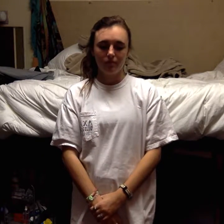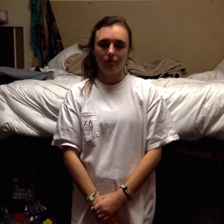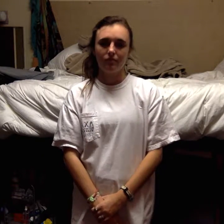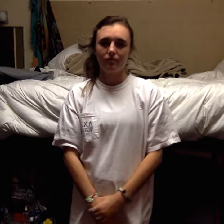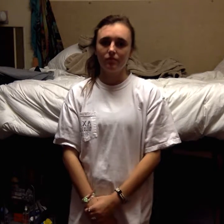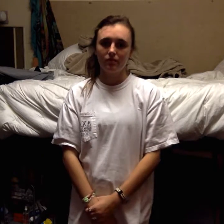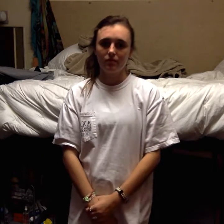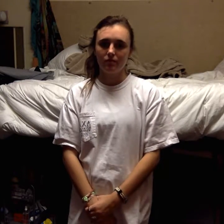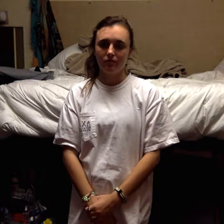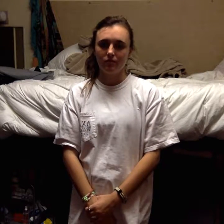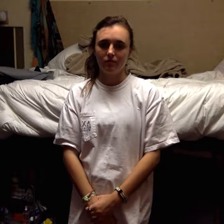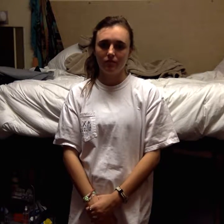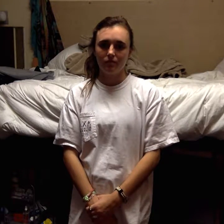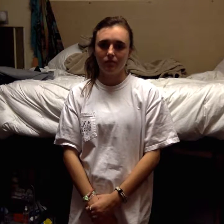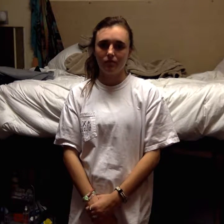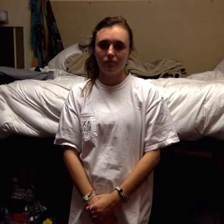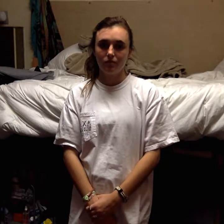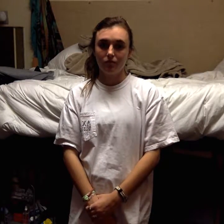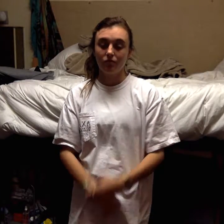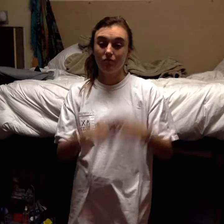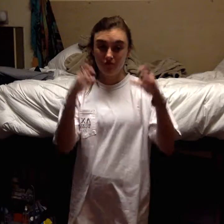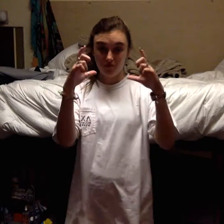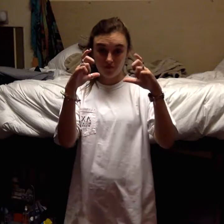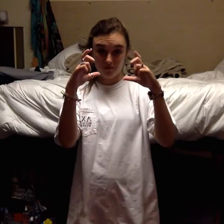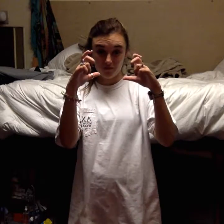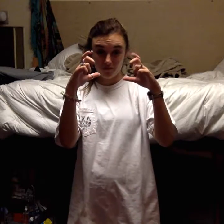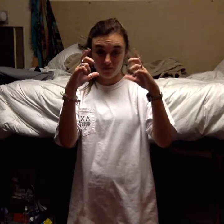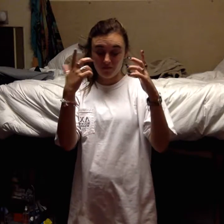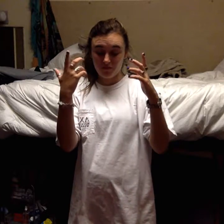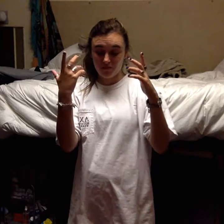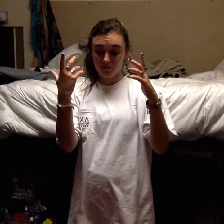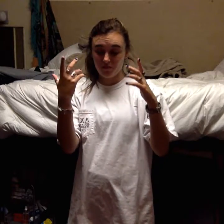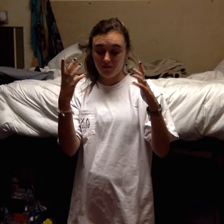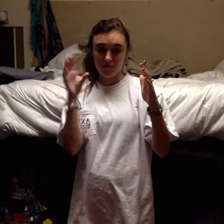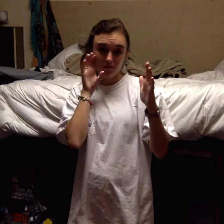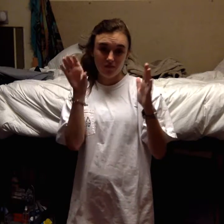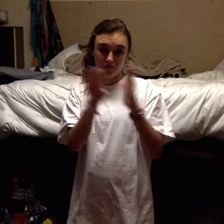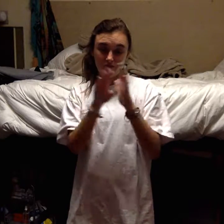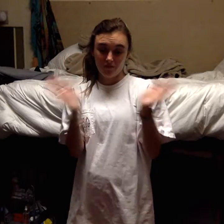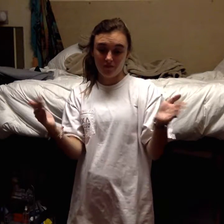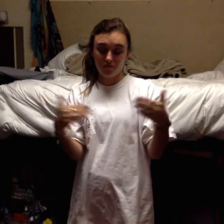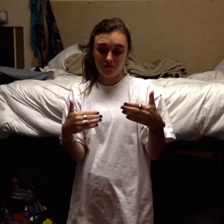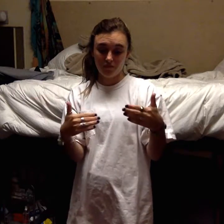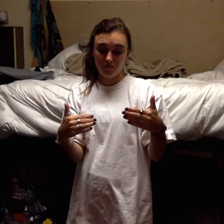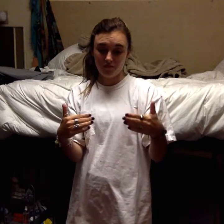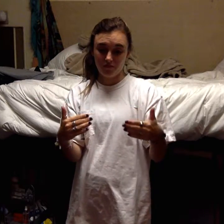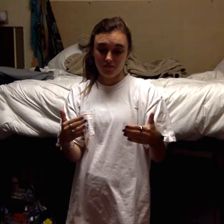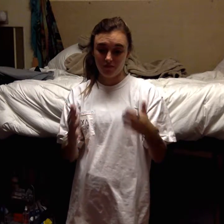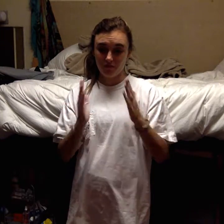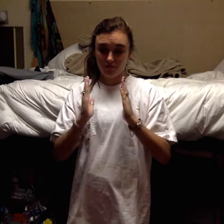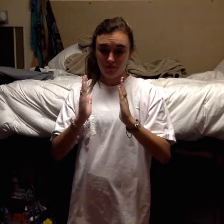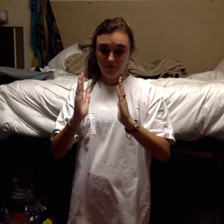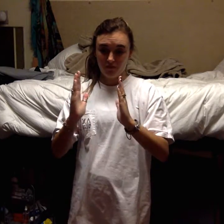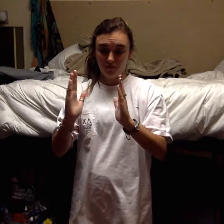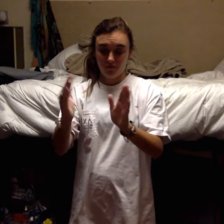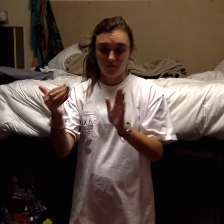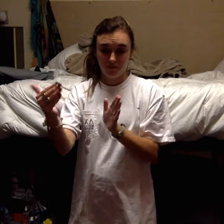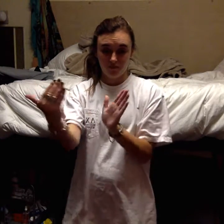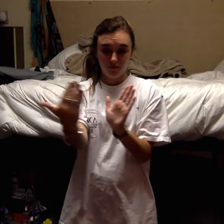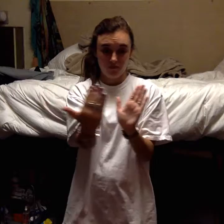go in and turn left and then turn right and come right around yourself. They don't even need doors. They don't even need curtains. It can be done like that. So